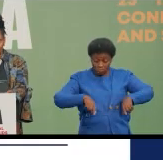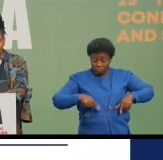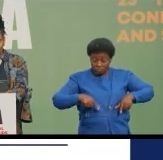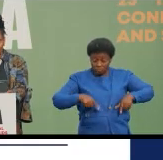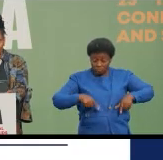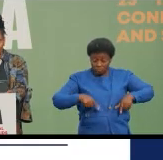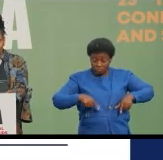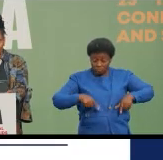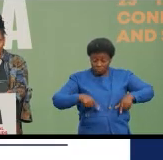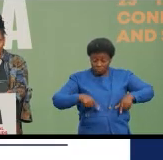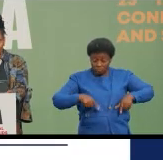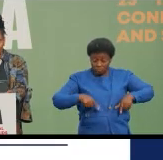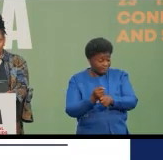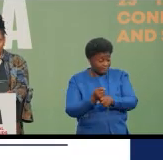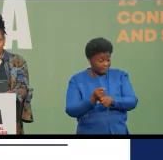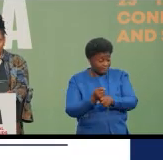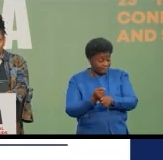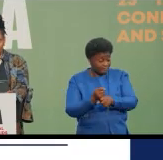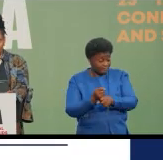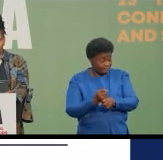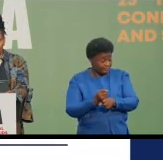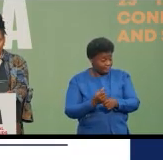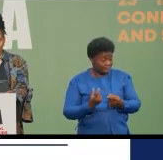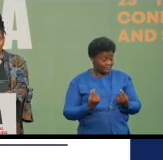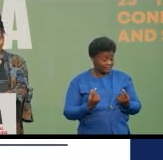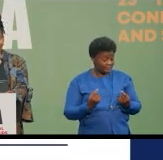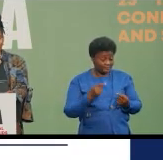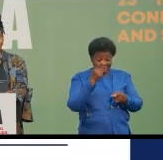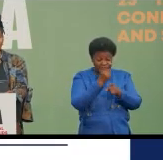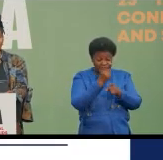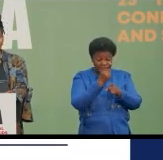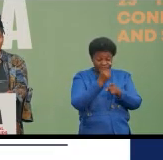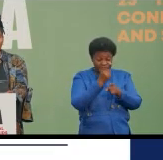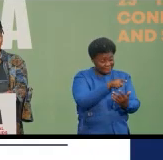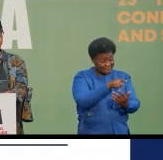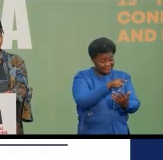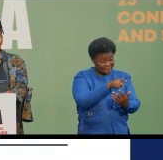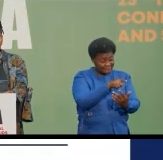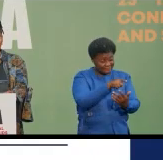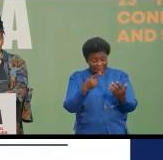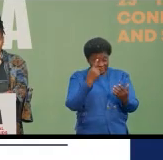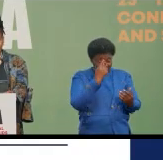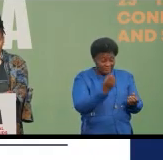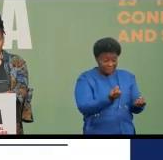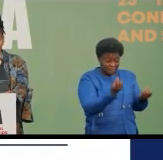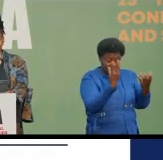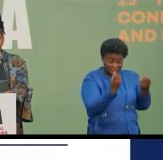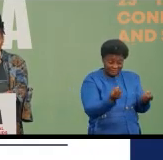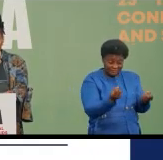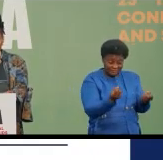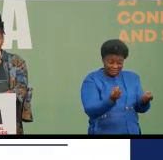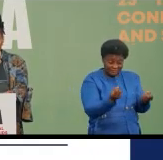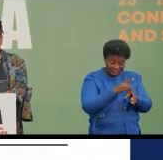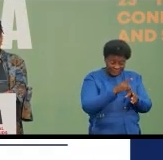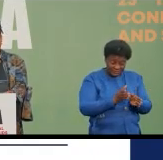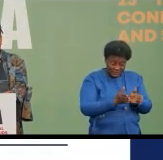this year. The next is just to point to the fact that we need to shift to multi-disease approaches. This